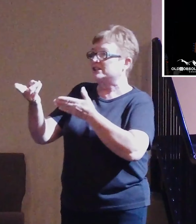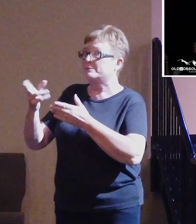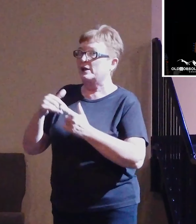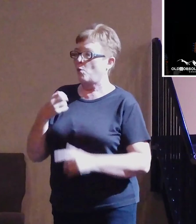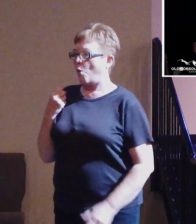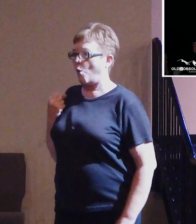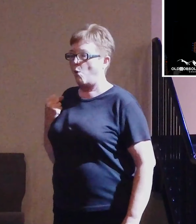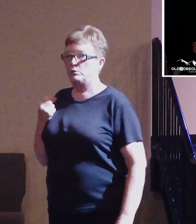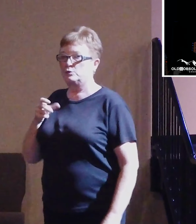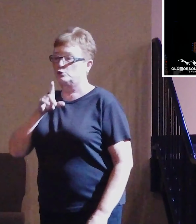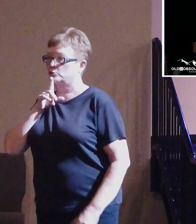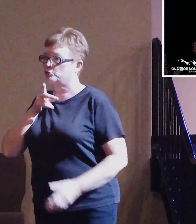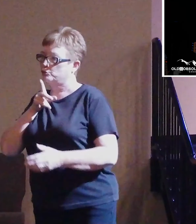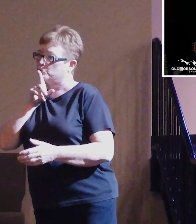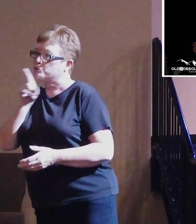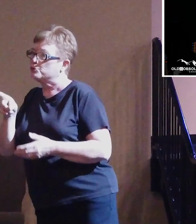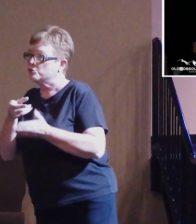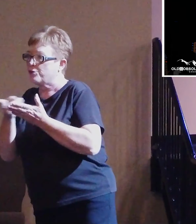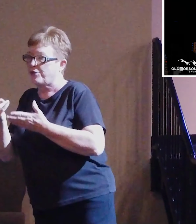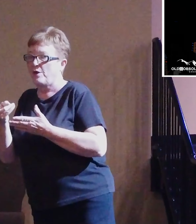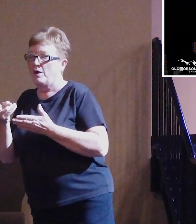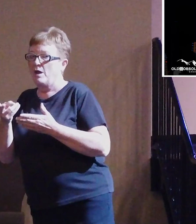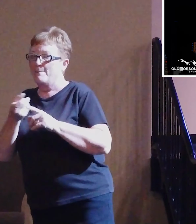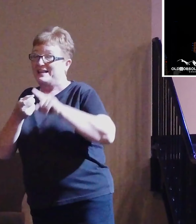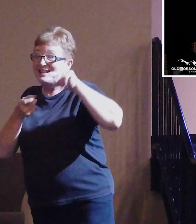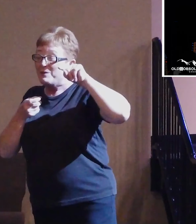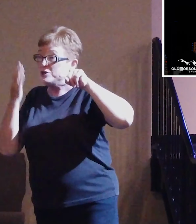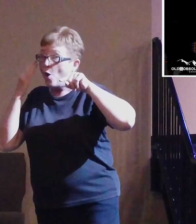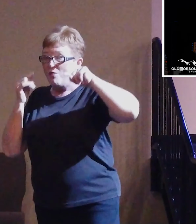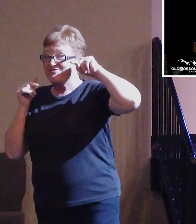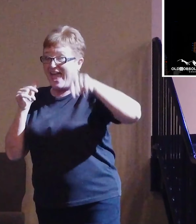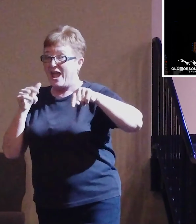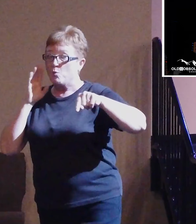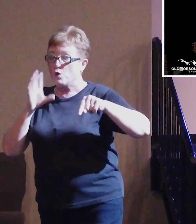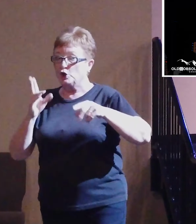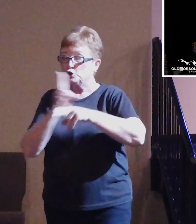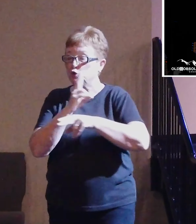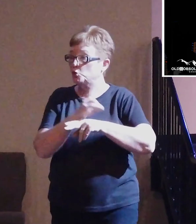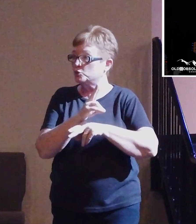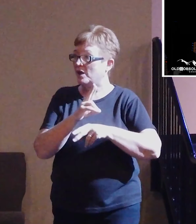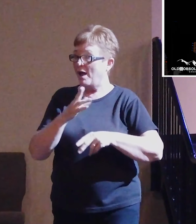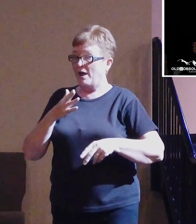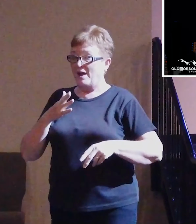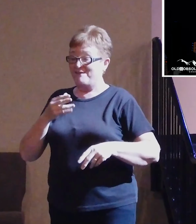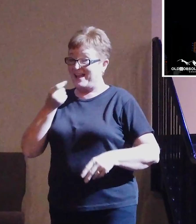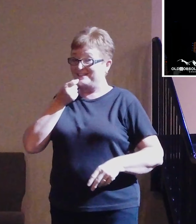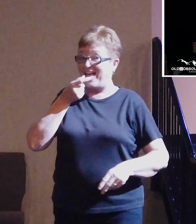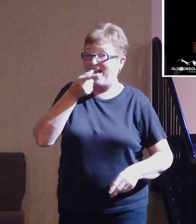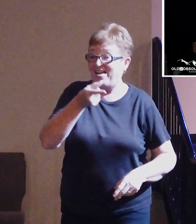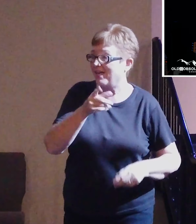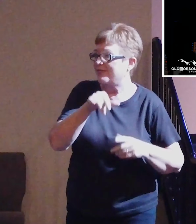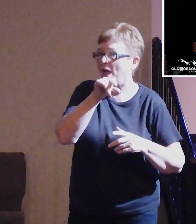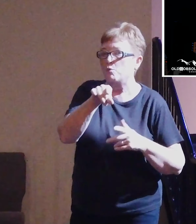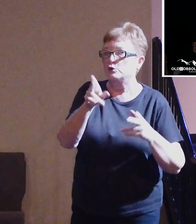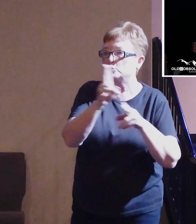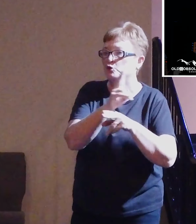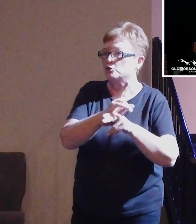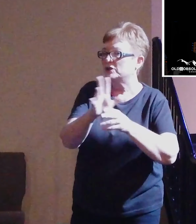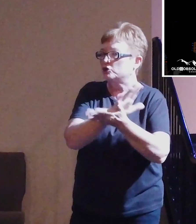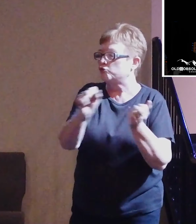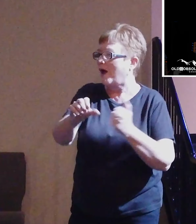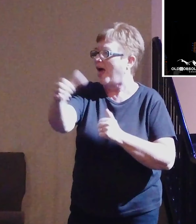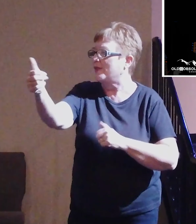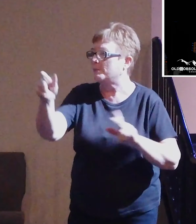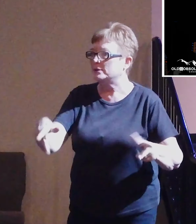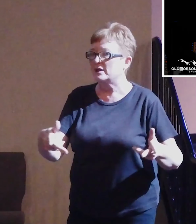truth from someone who will use truth to create great abominable acts of